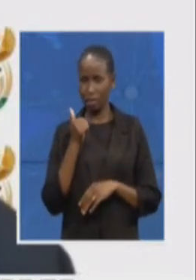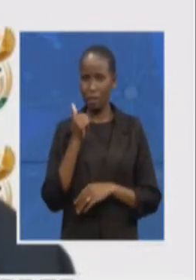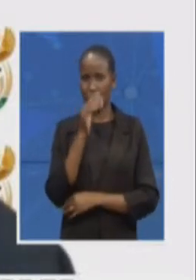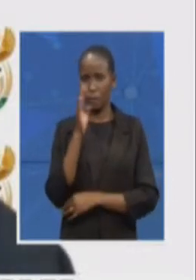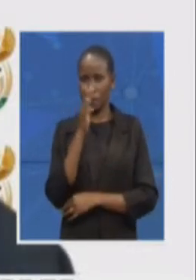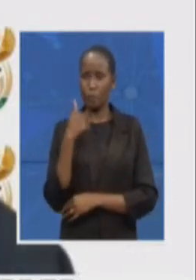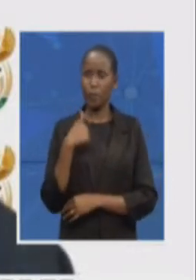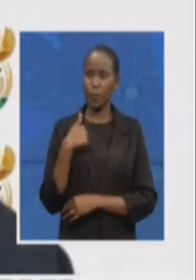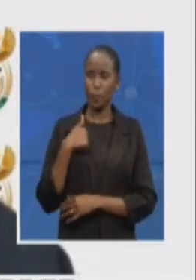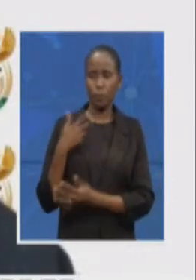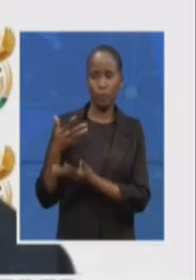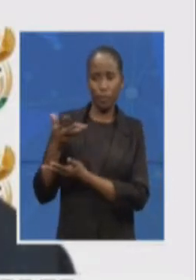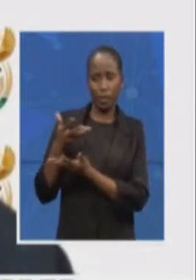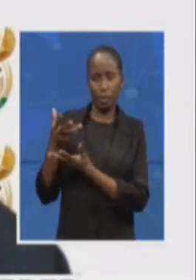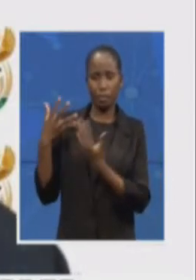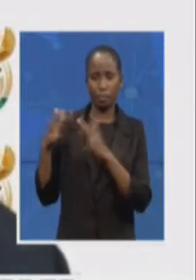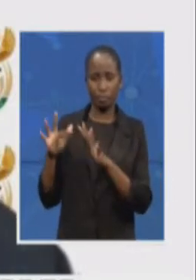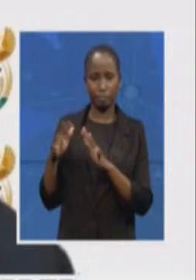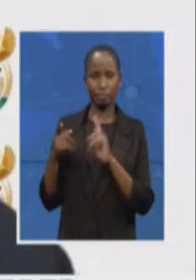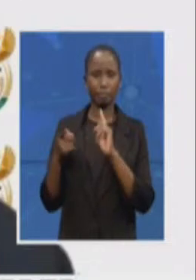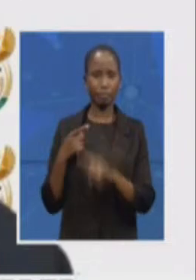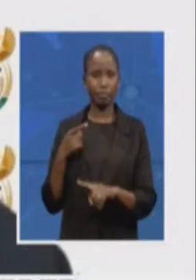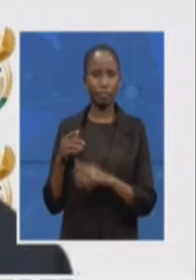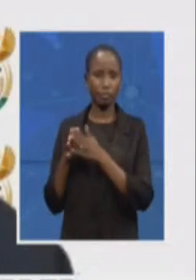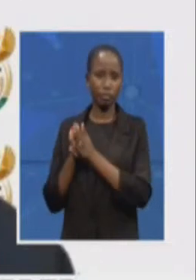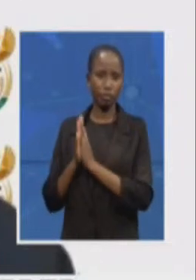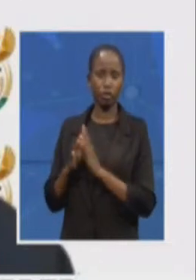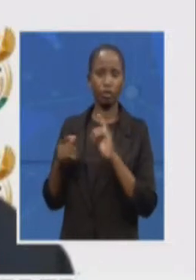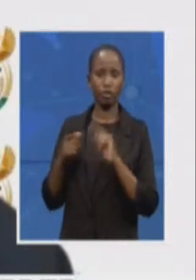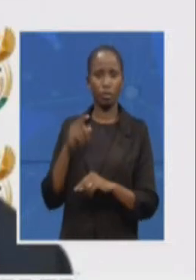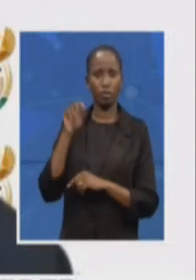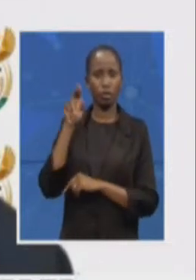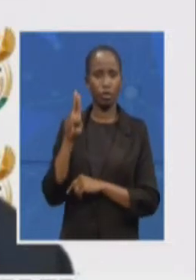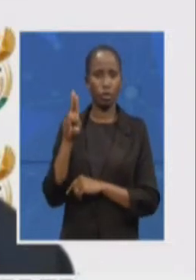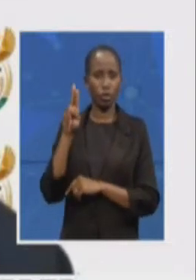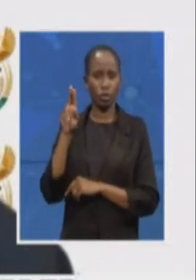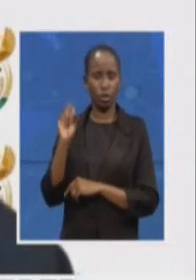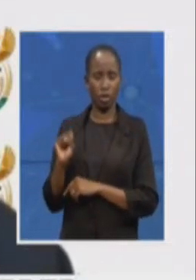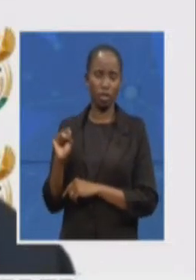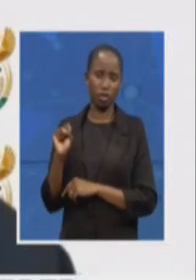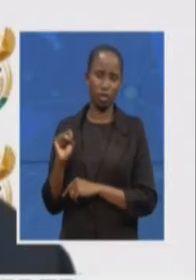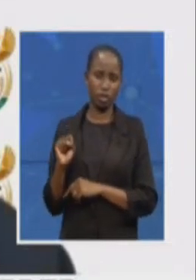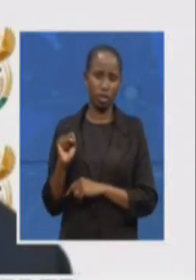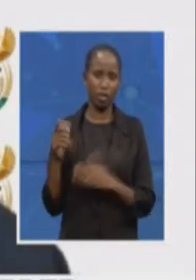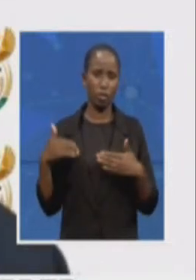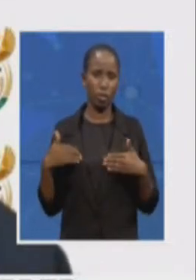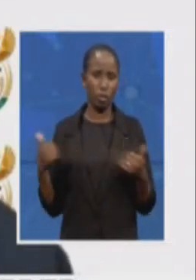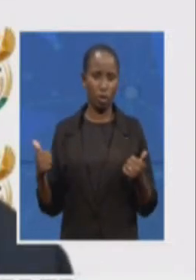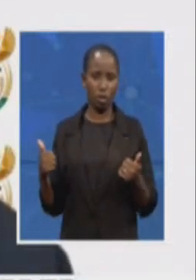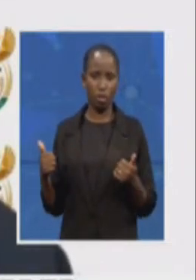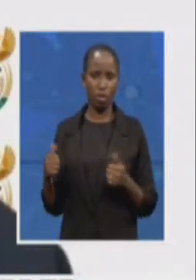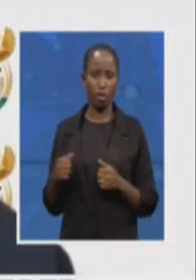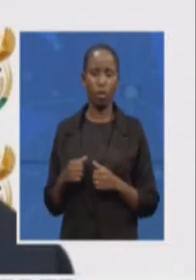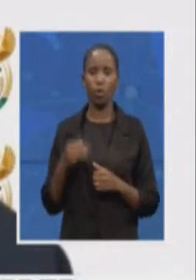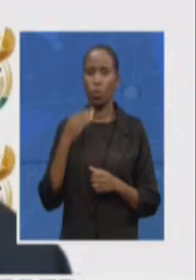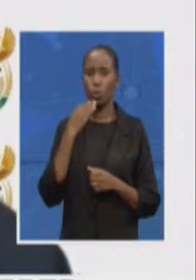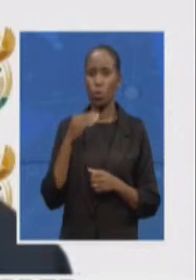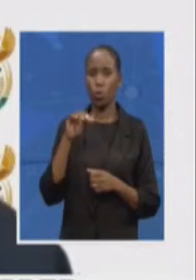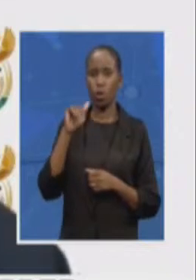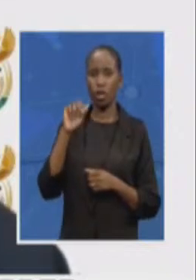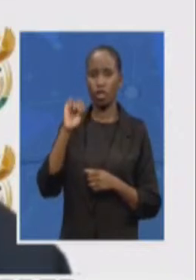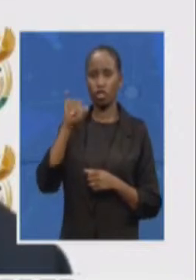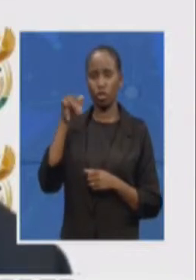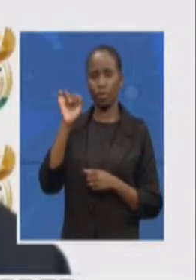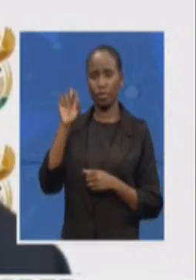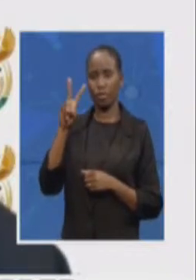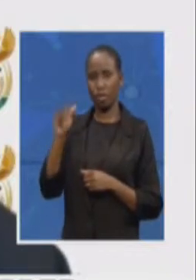the U.S. Secretary for Health and Human Services, Mr. Javier Becerra, who was